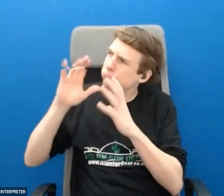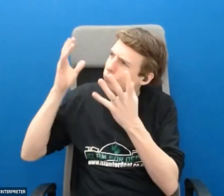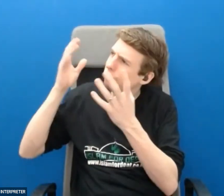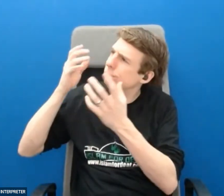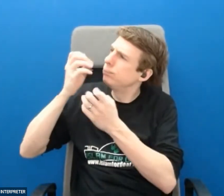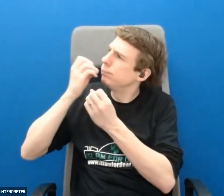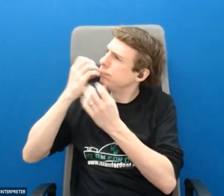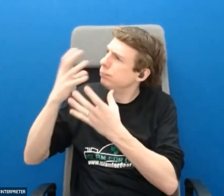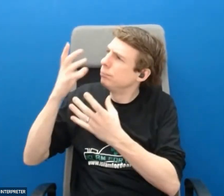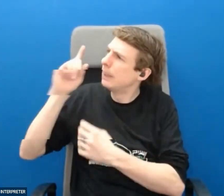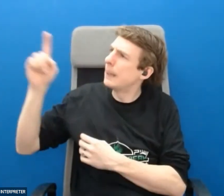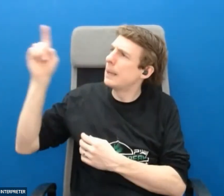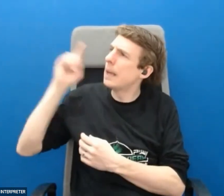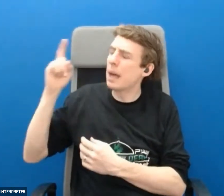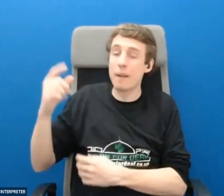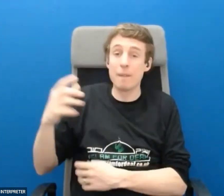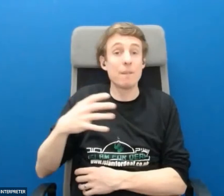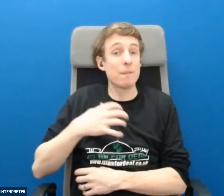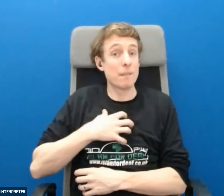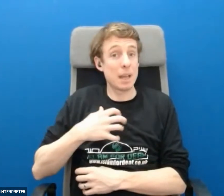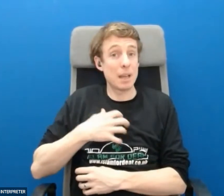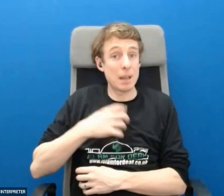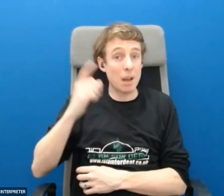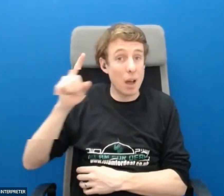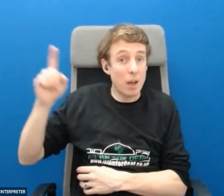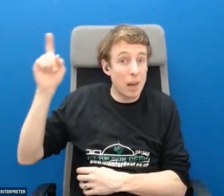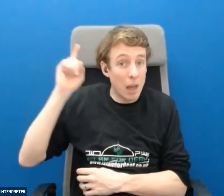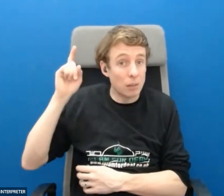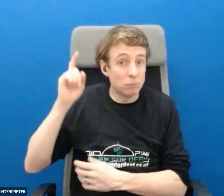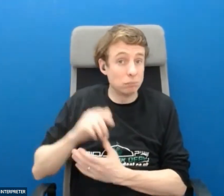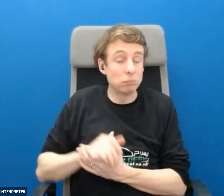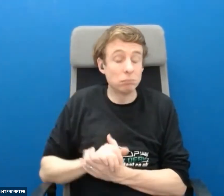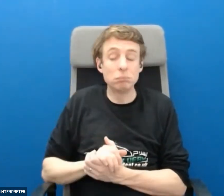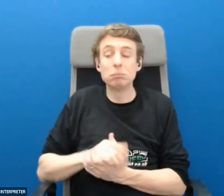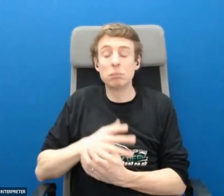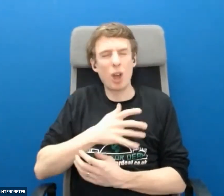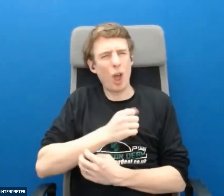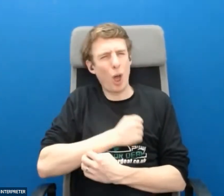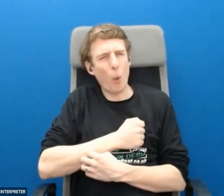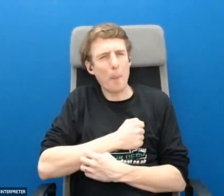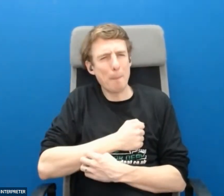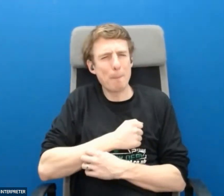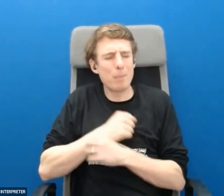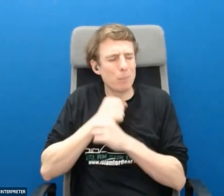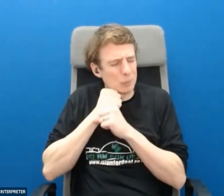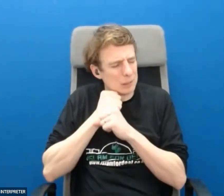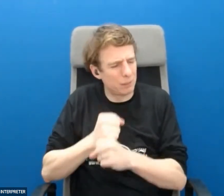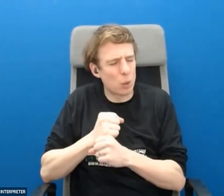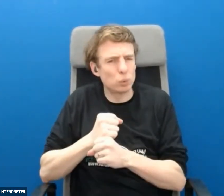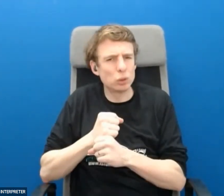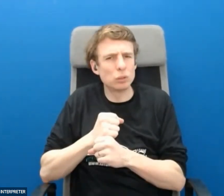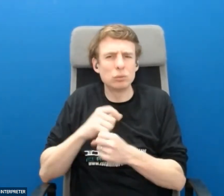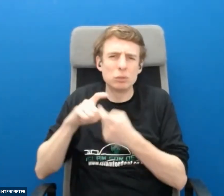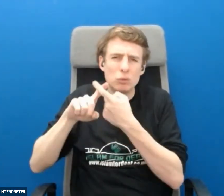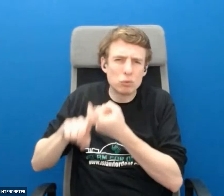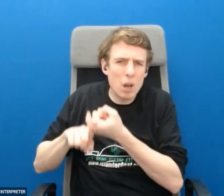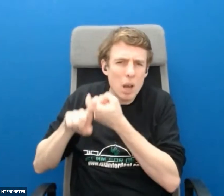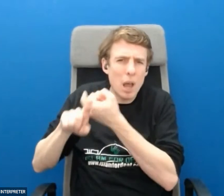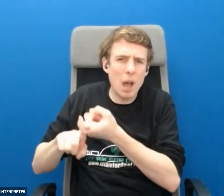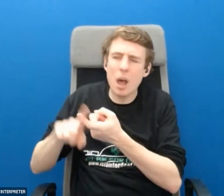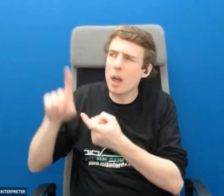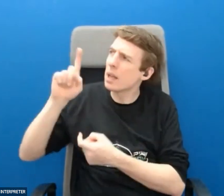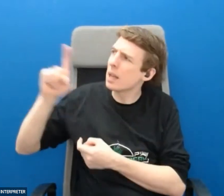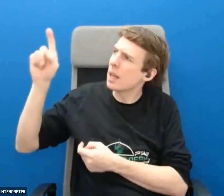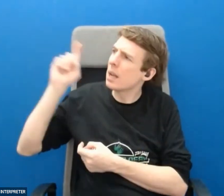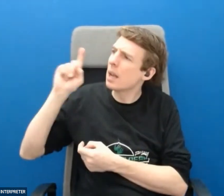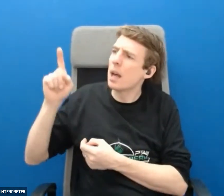would be a hope, a religious type of hope and devotion to Allah, so that they would rely upon Allah, so that they would